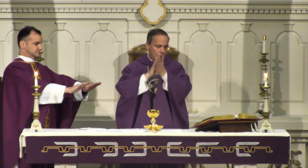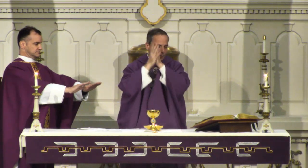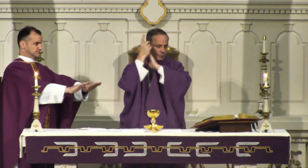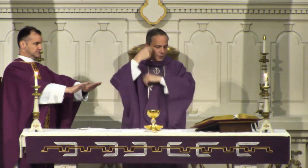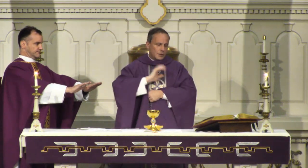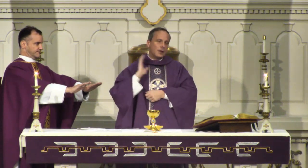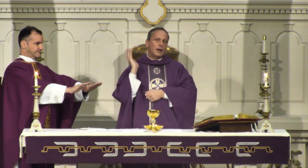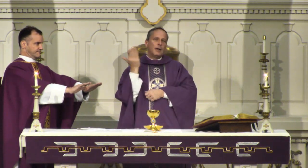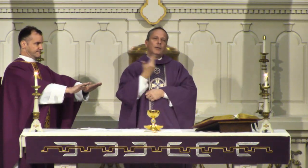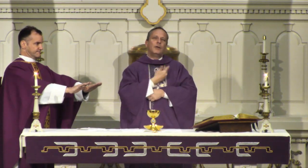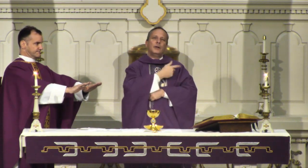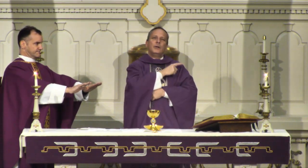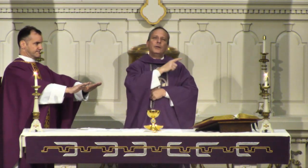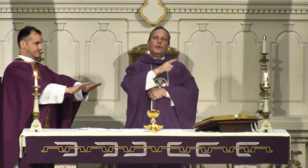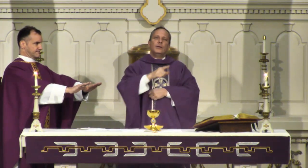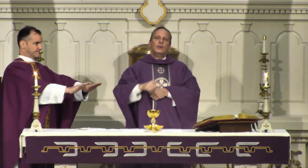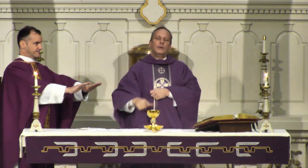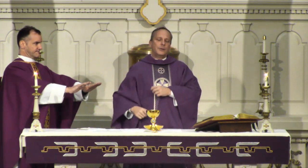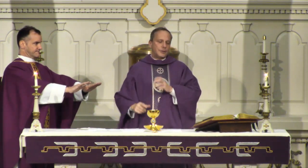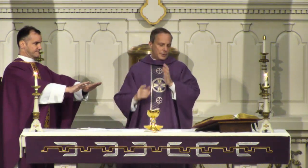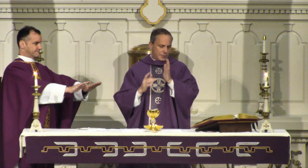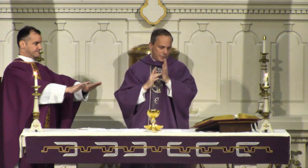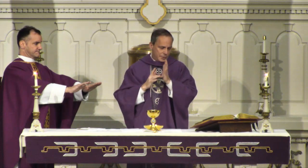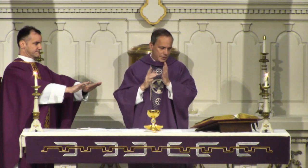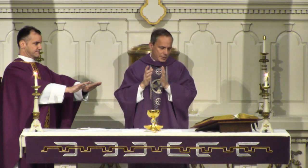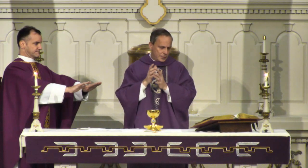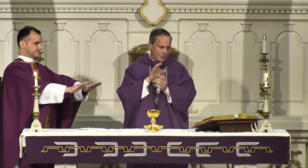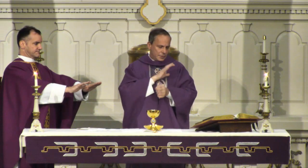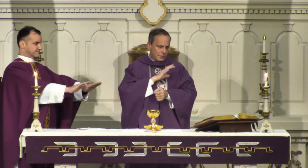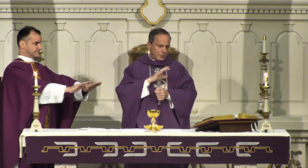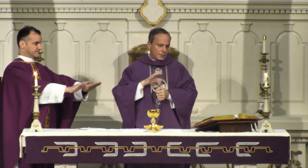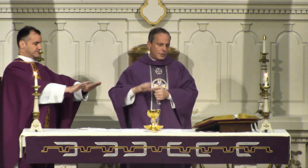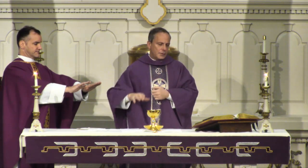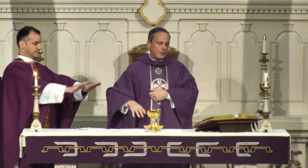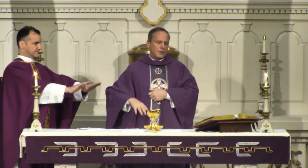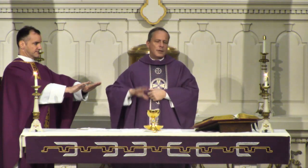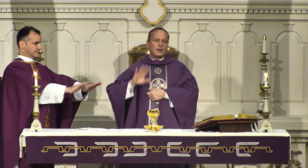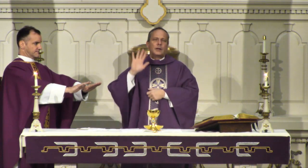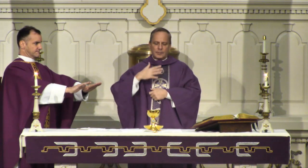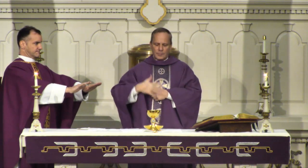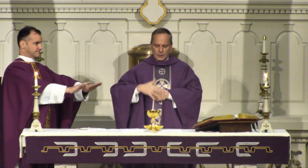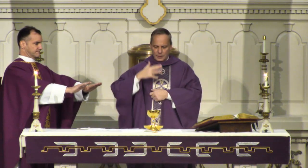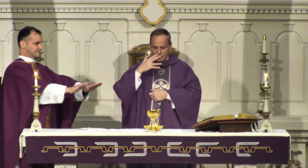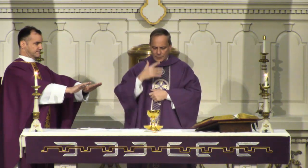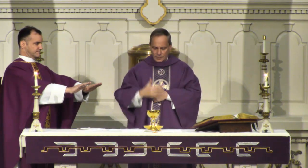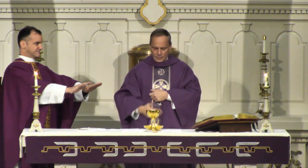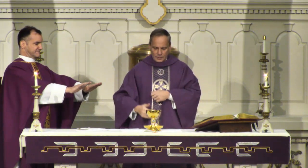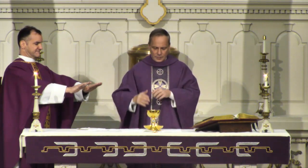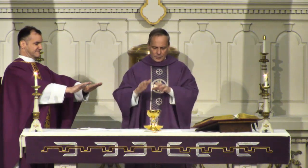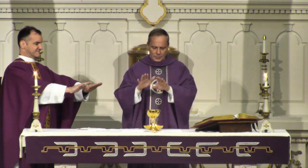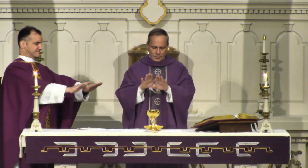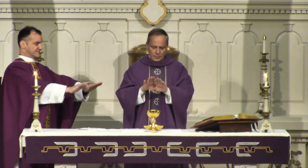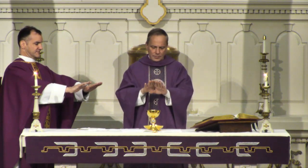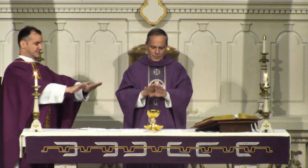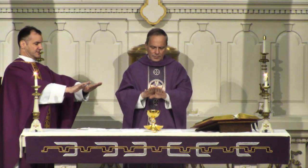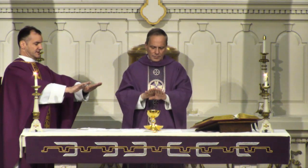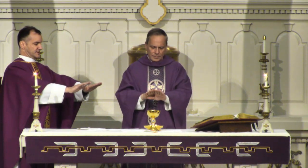so that they may become for us the body and blood of our Lord Jesus Christ.